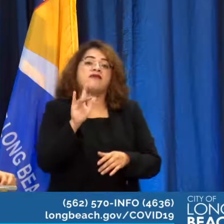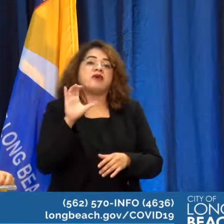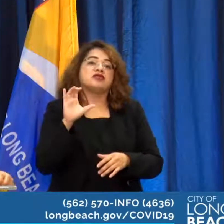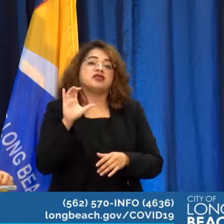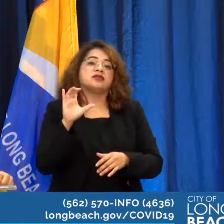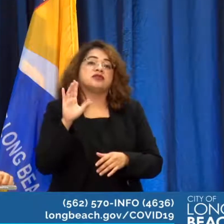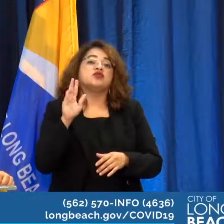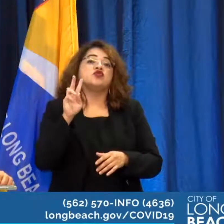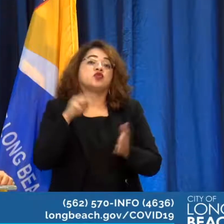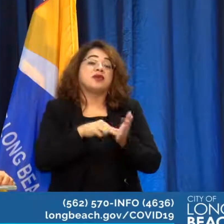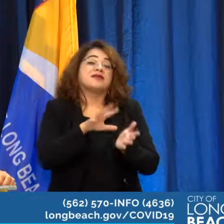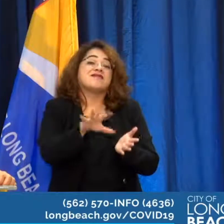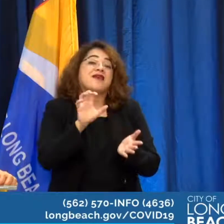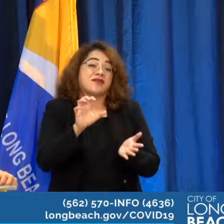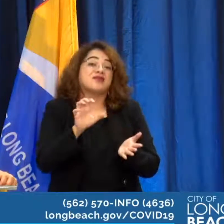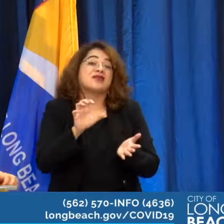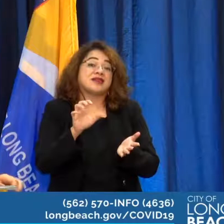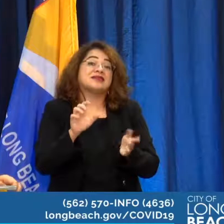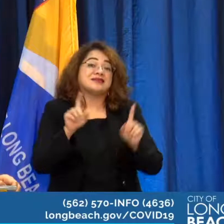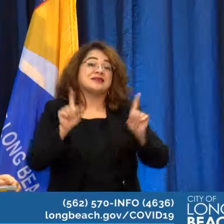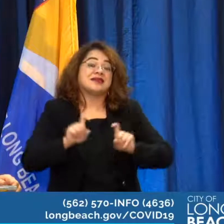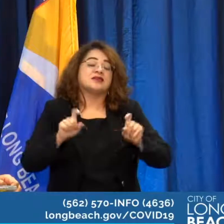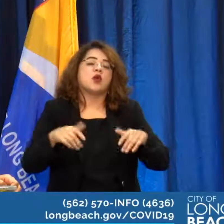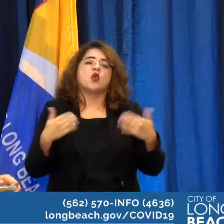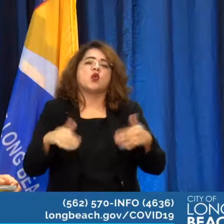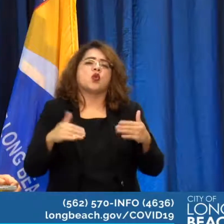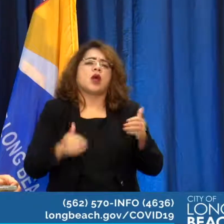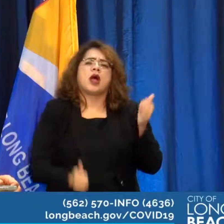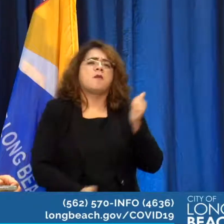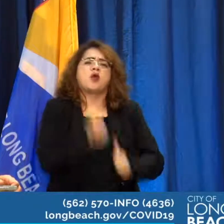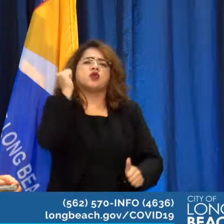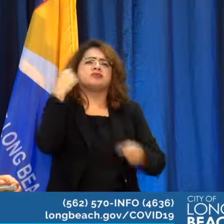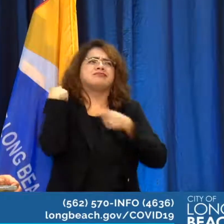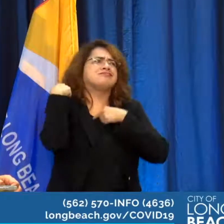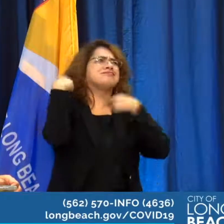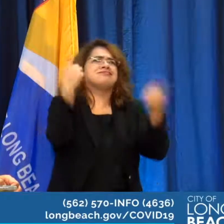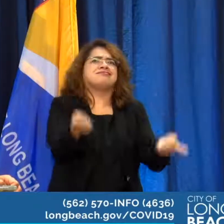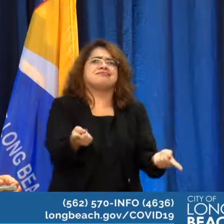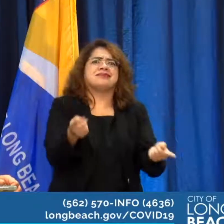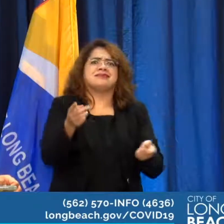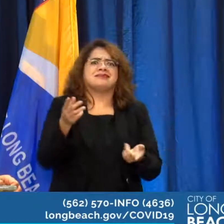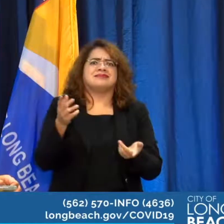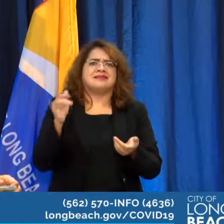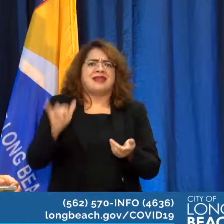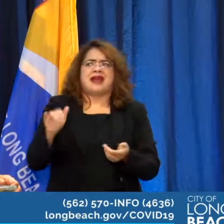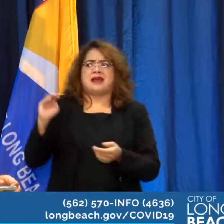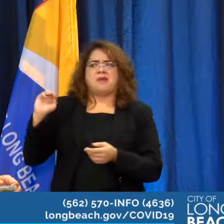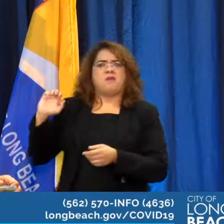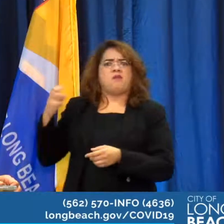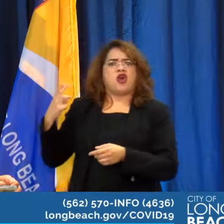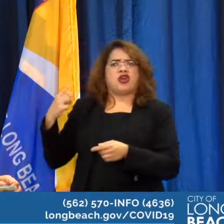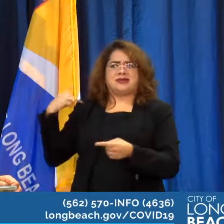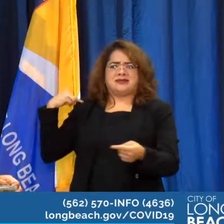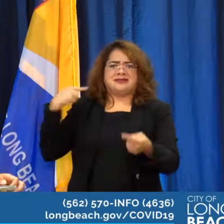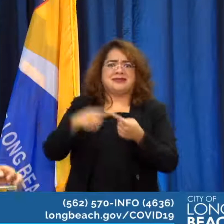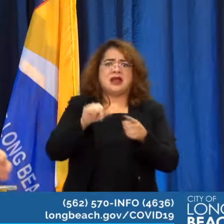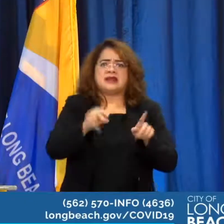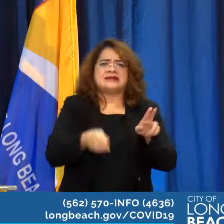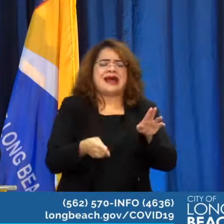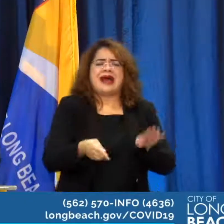tests. It's the most amount of tests that we have ever completed in the city of Long Beach.